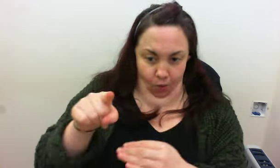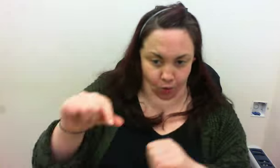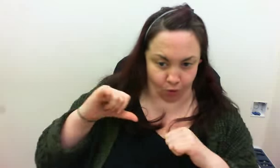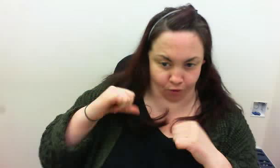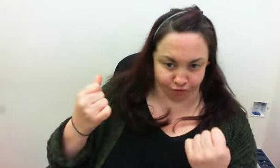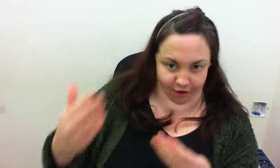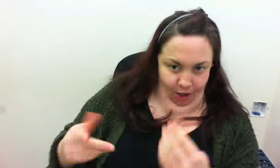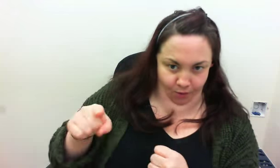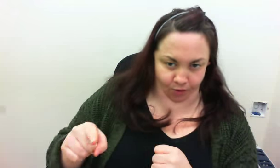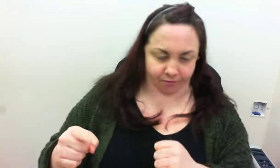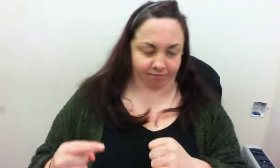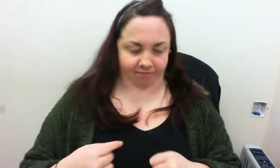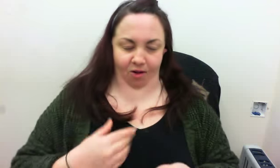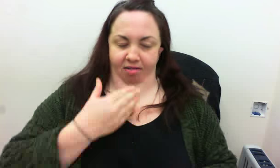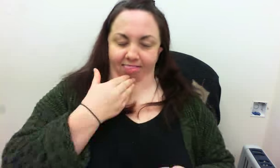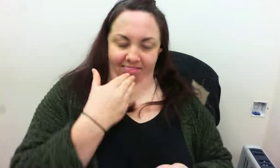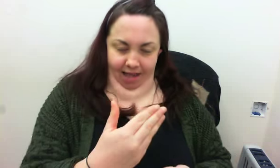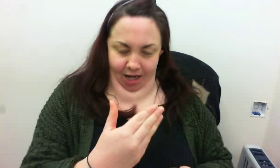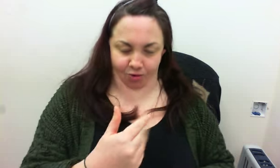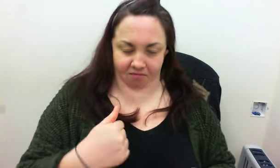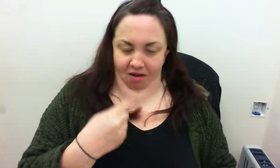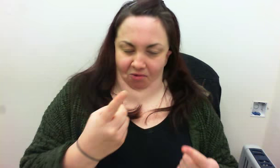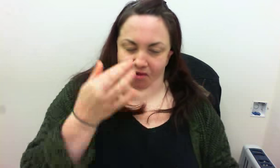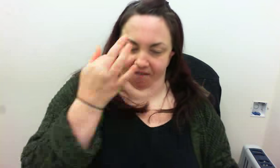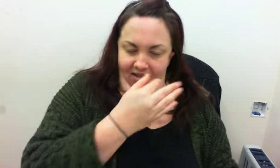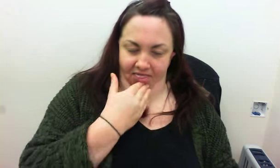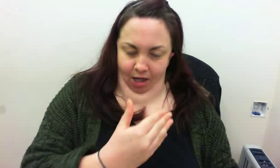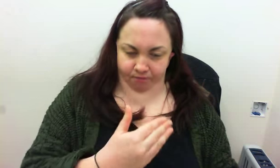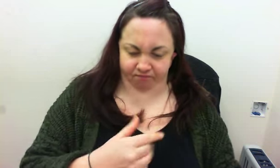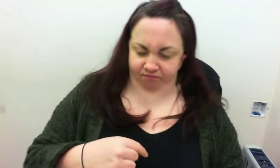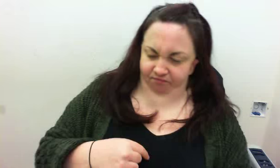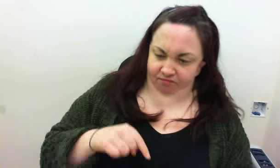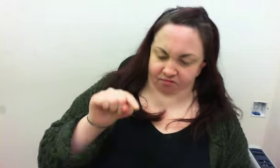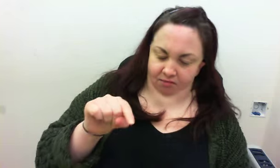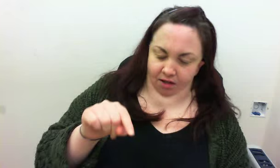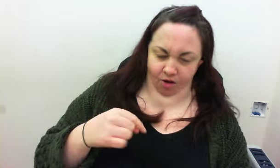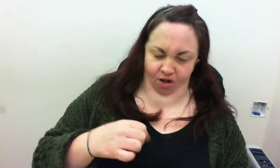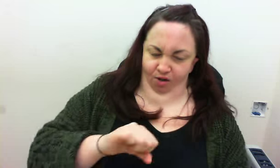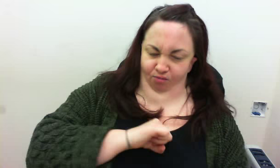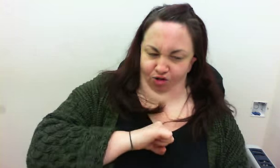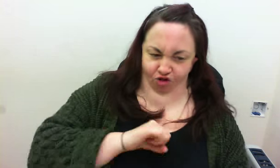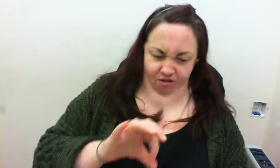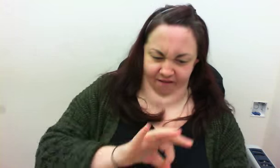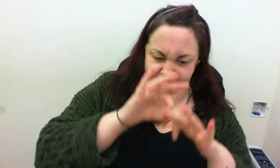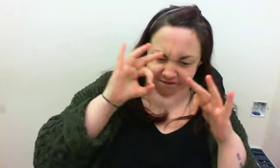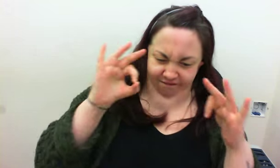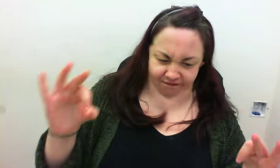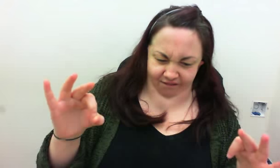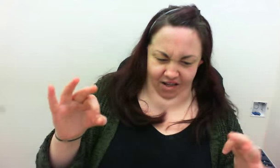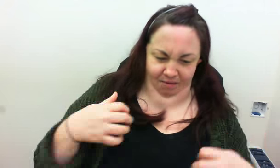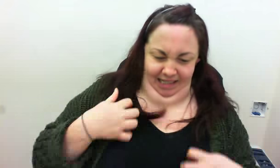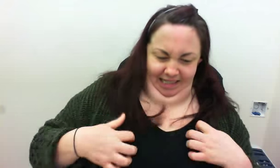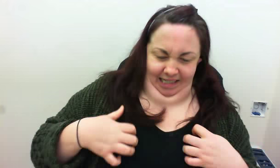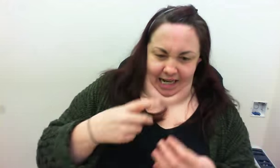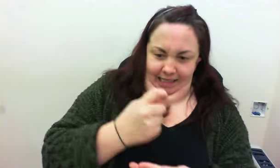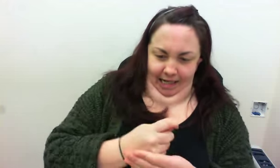Christopher? I'm doing really fine, thank you. It must be a very exciting time to have a photo exhibition of